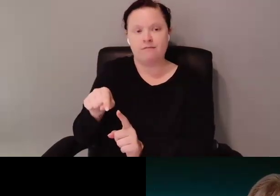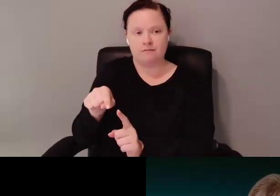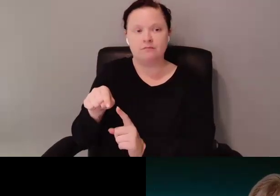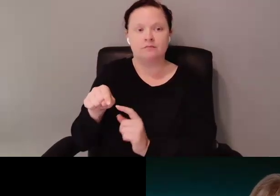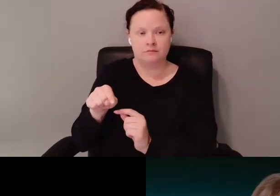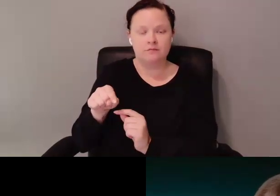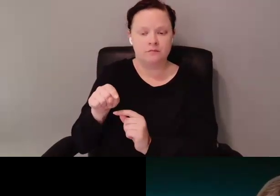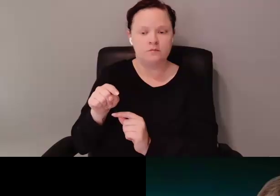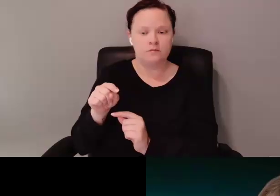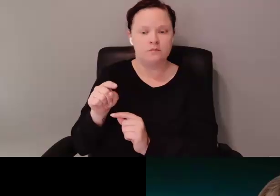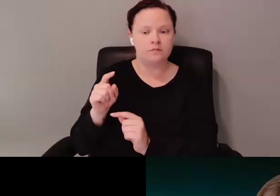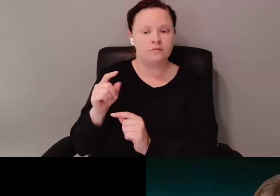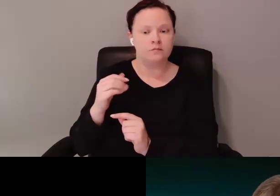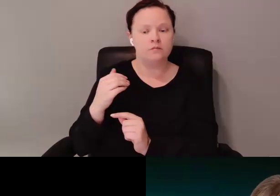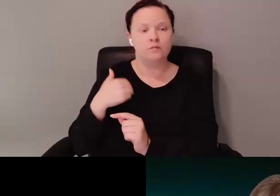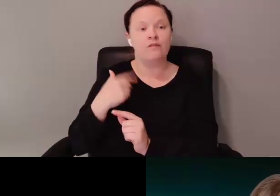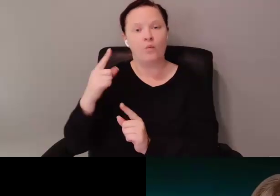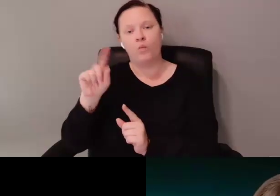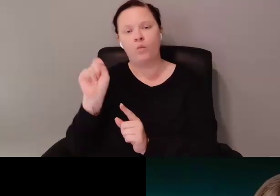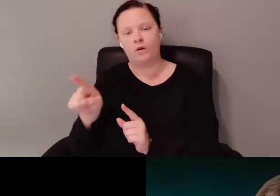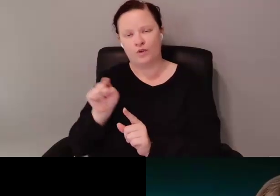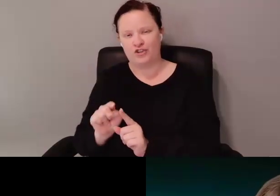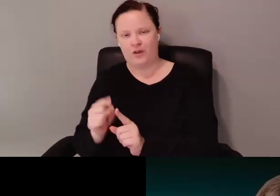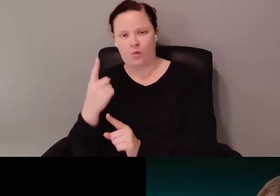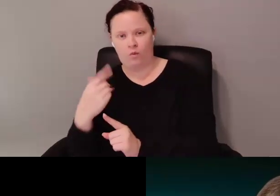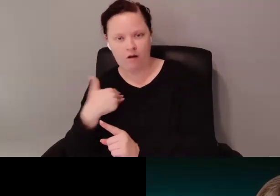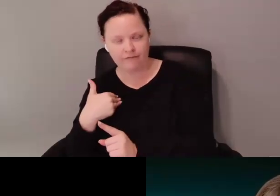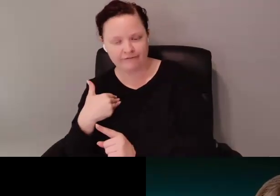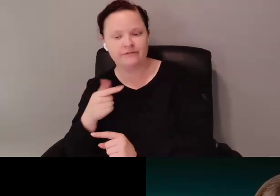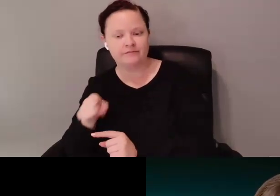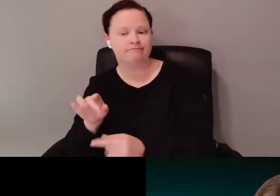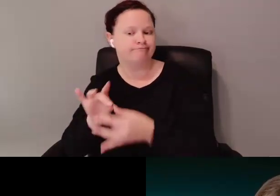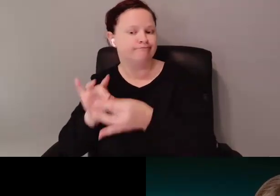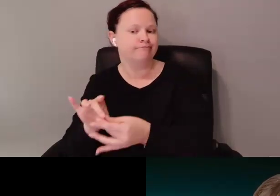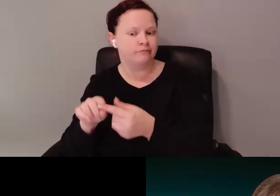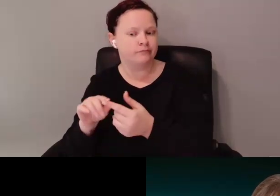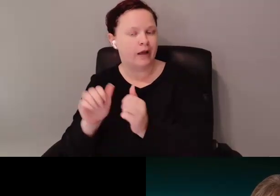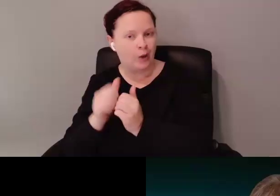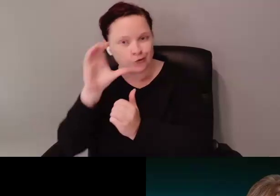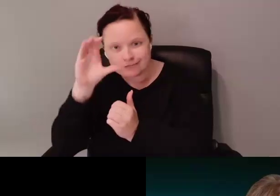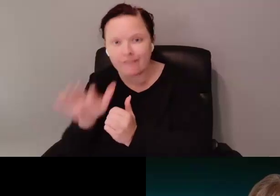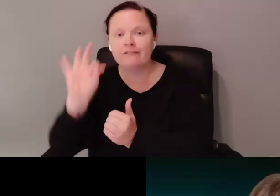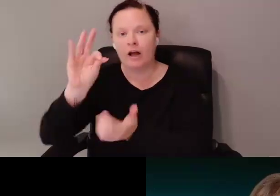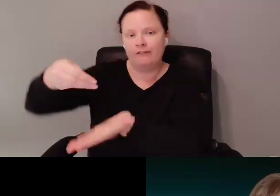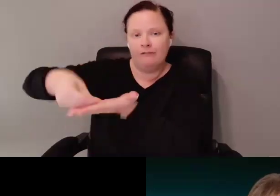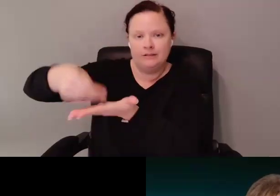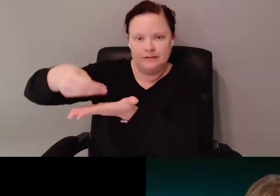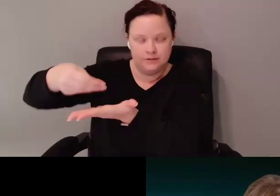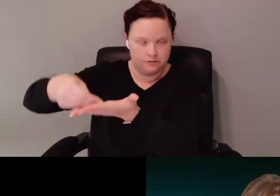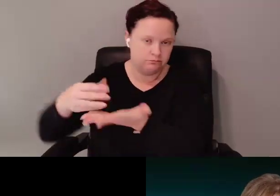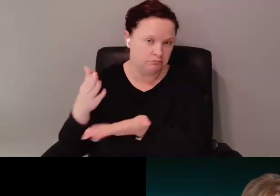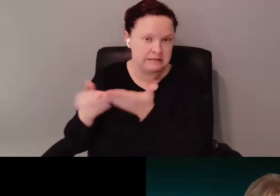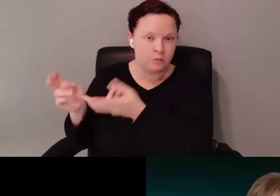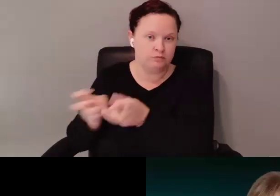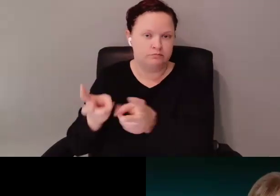have one question already in there, and that's related to how to access funding. So someone already put that